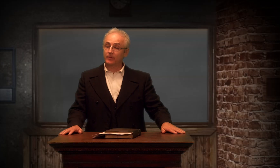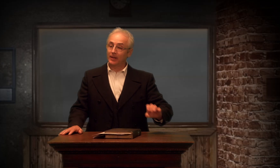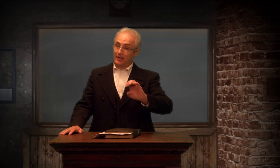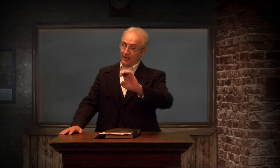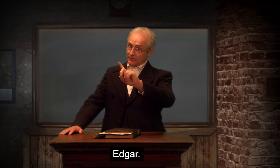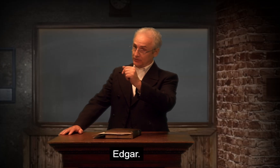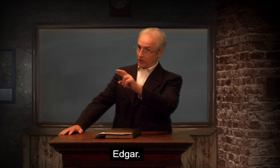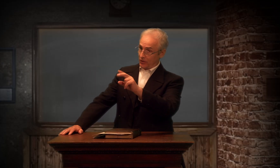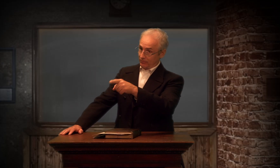Edgar?